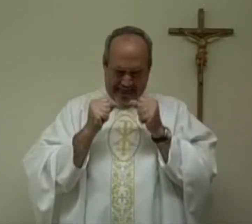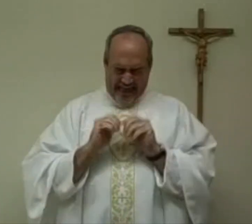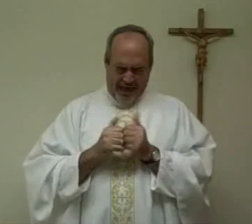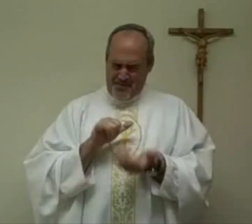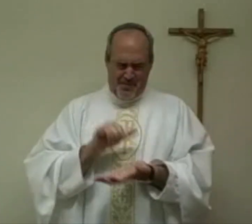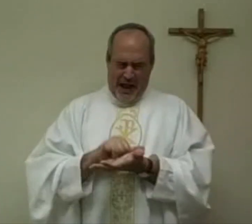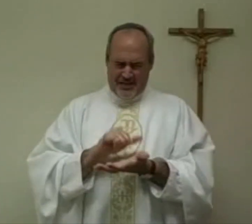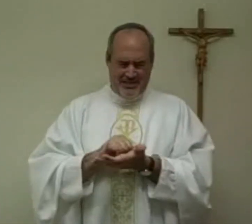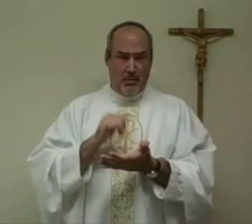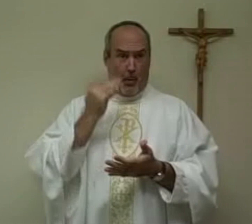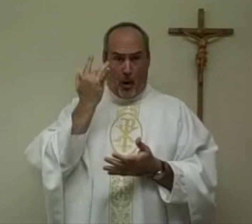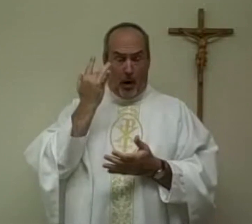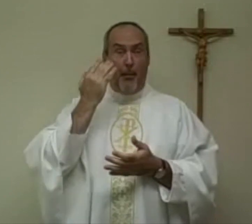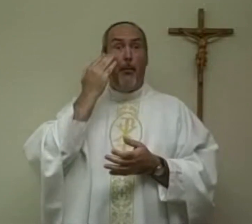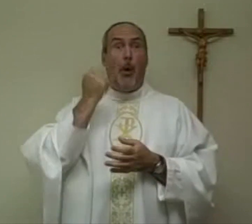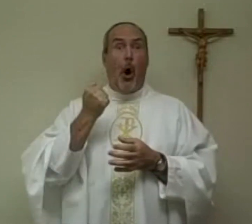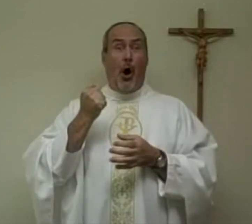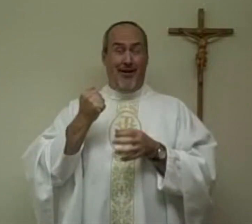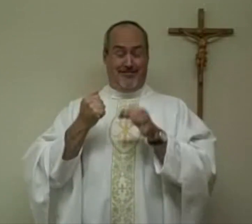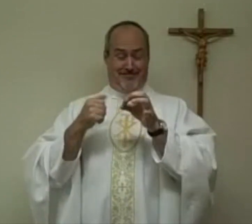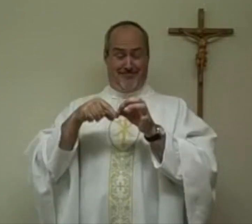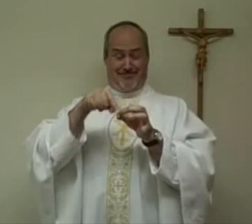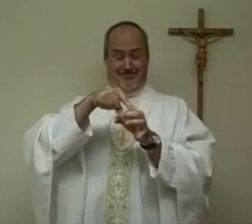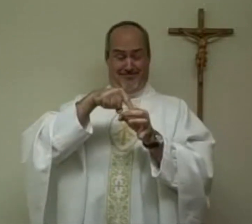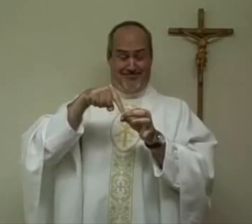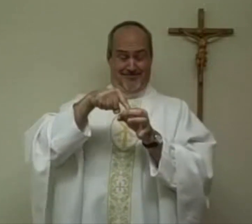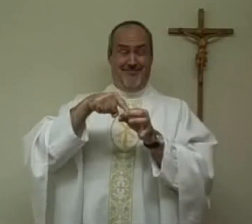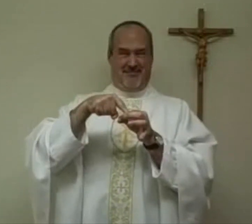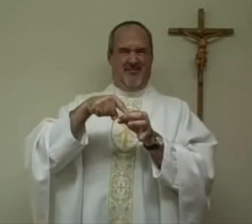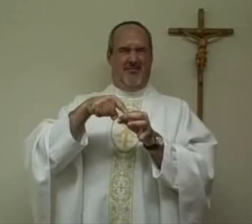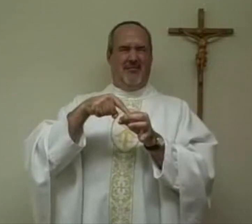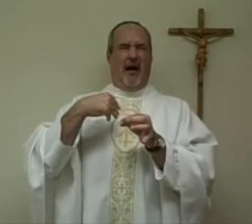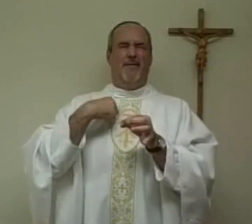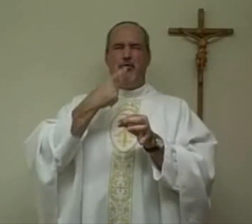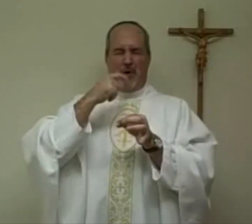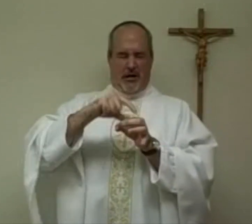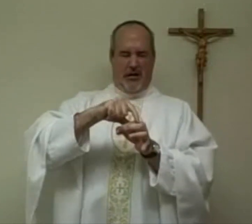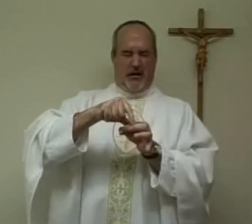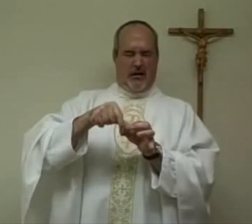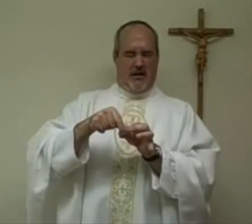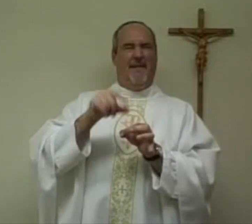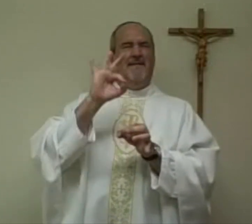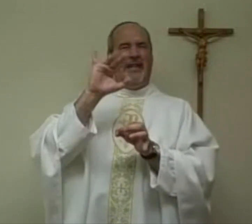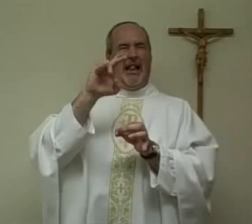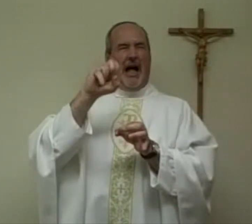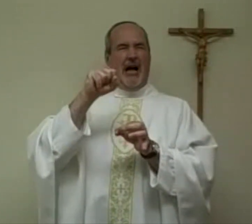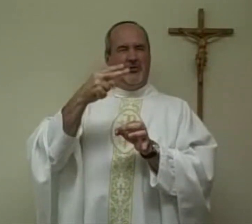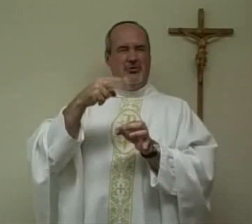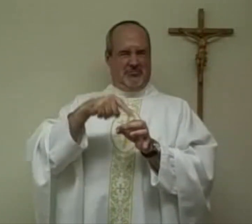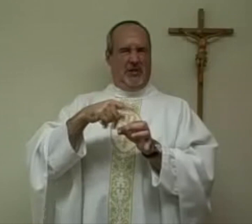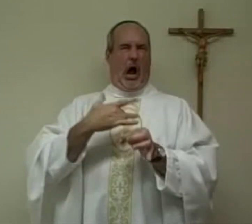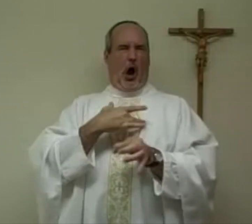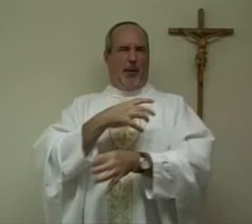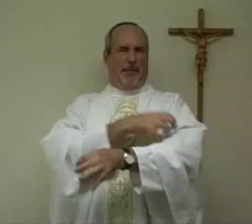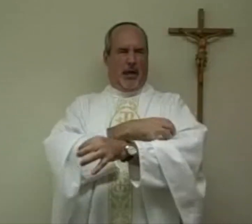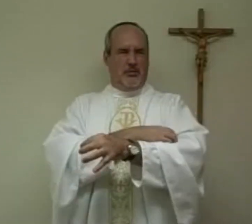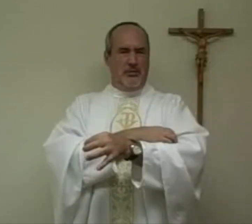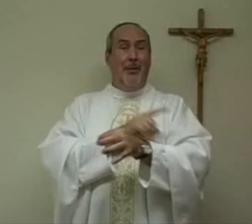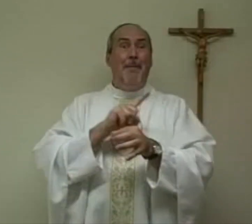The people in Poland could not believe, and they thought it was impossible, because even though around the edge